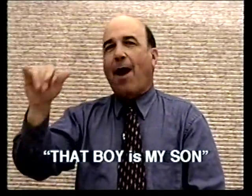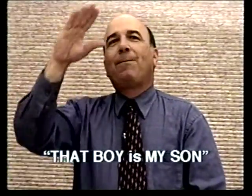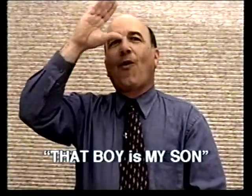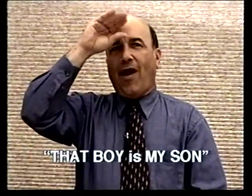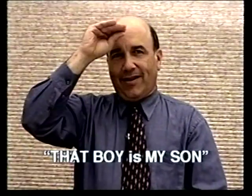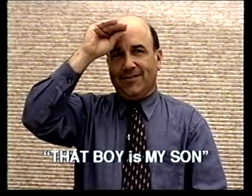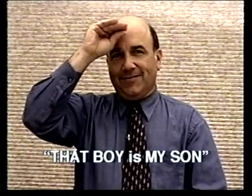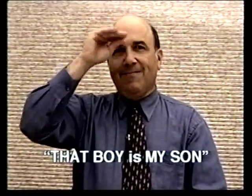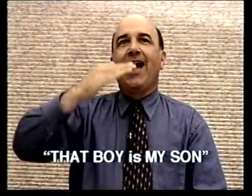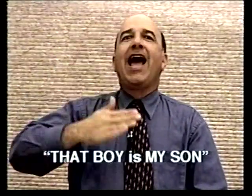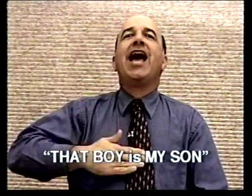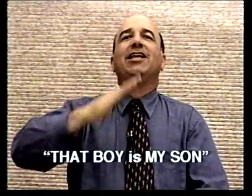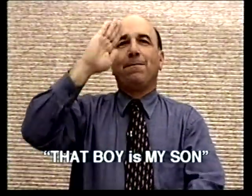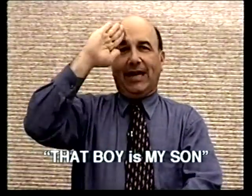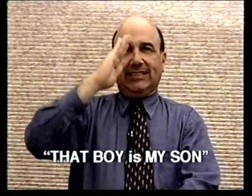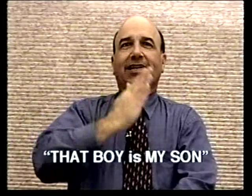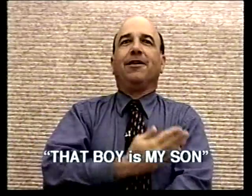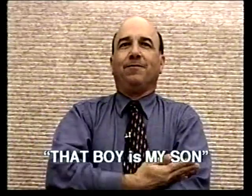That boy is my son.